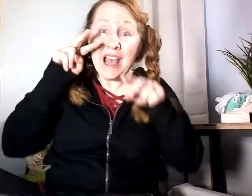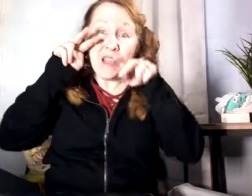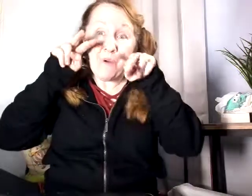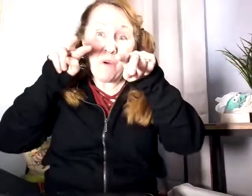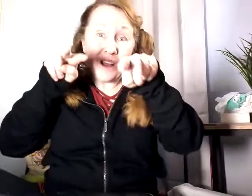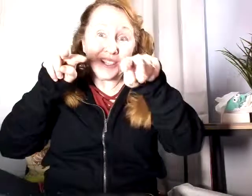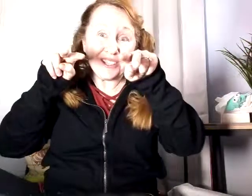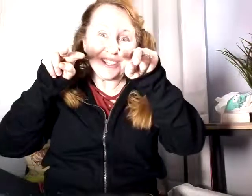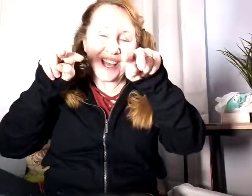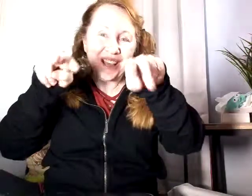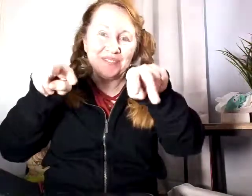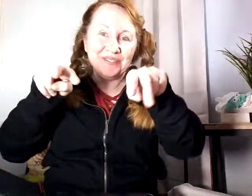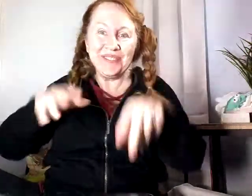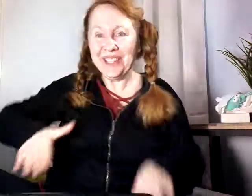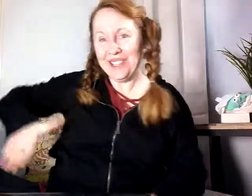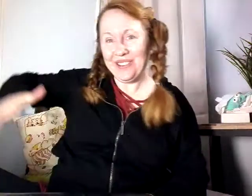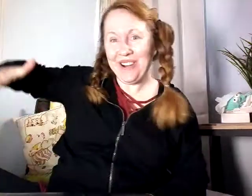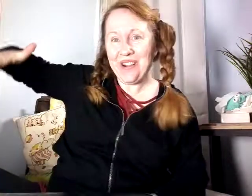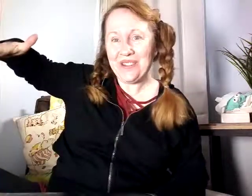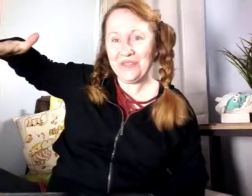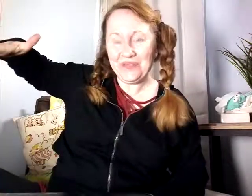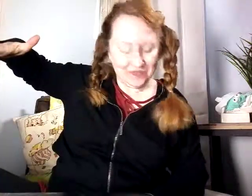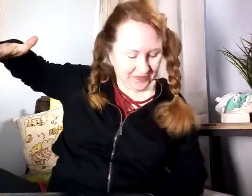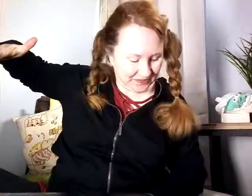I watch them grow.